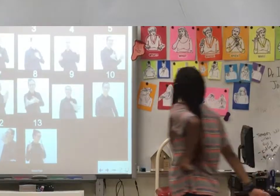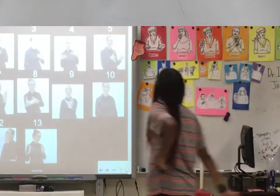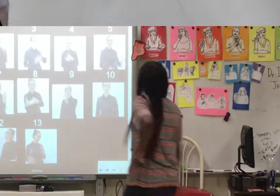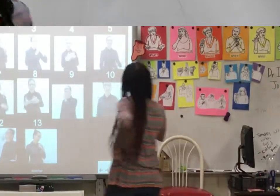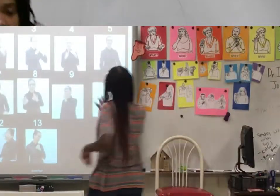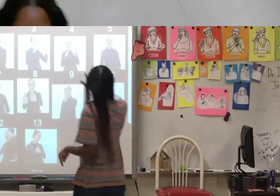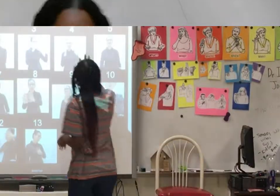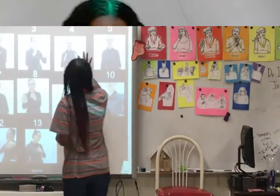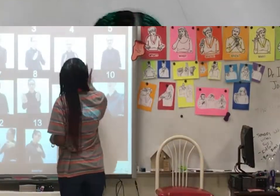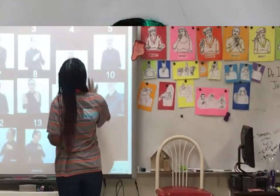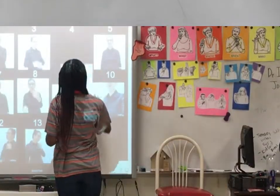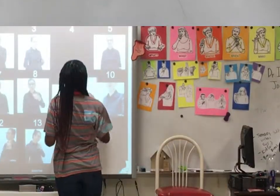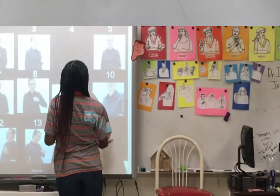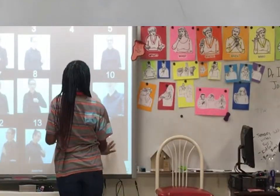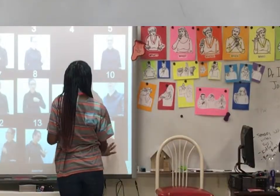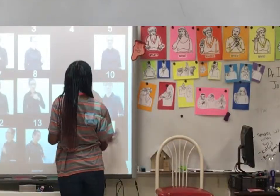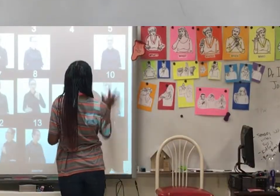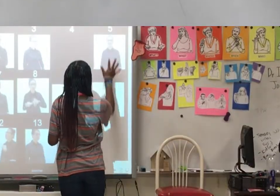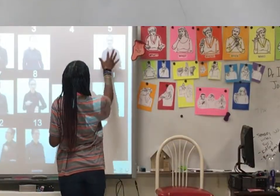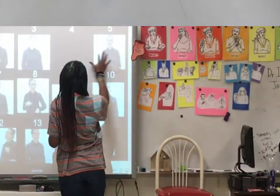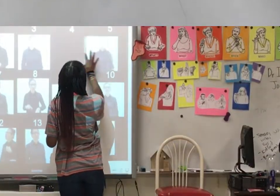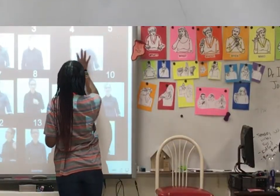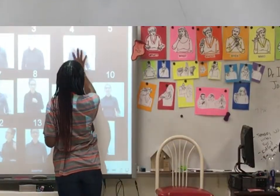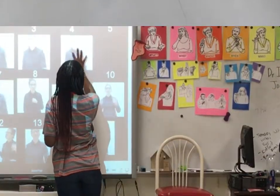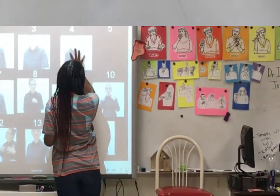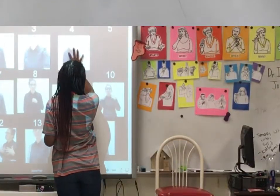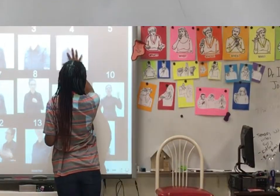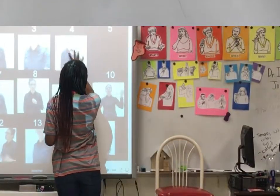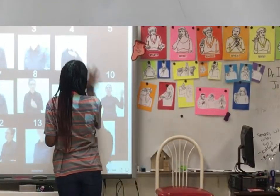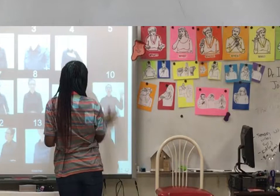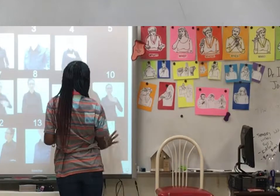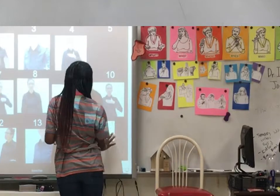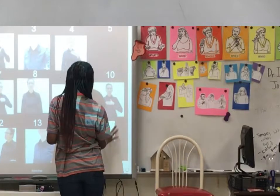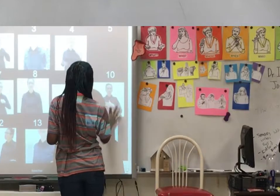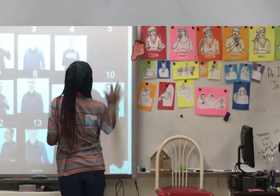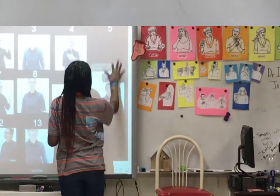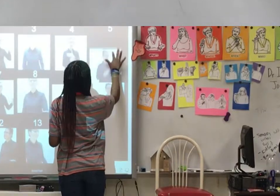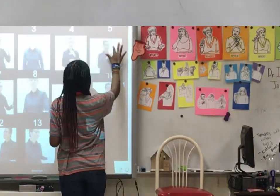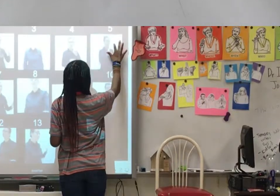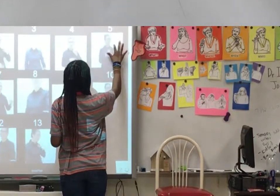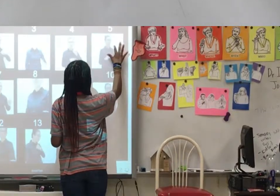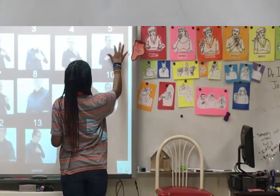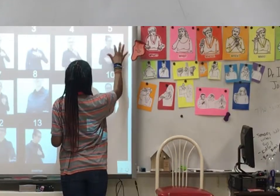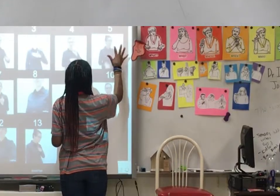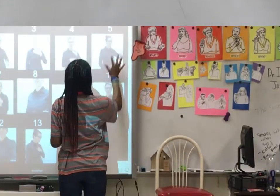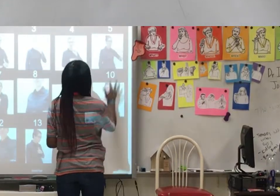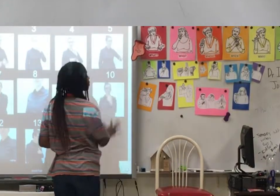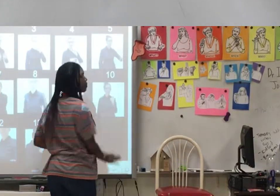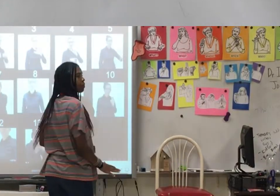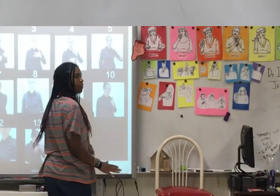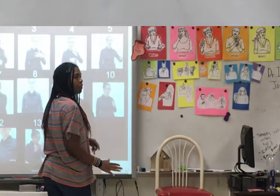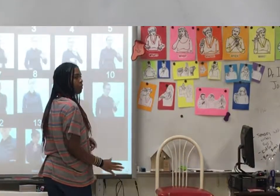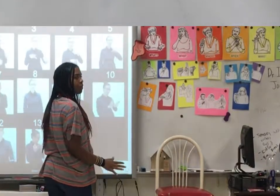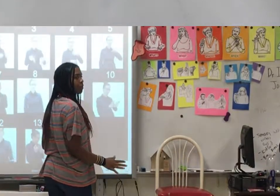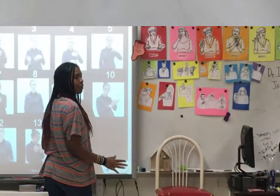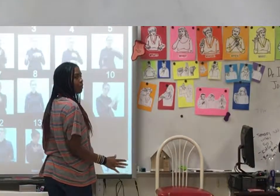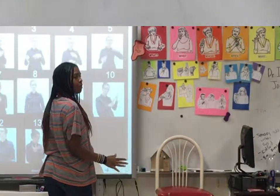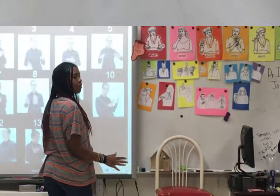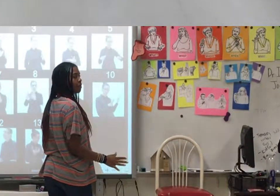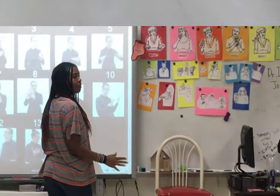So, like, nobody's gotten them all right on first try so far? Wait, number 2 is talking Number about the 2 new is house. building in, that's wrong. No,